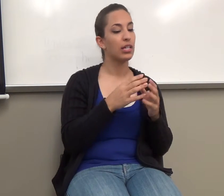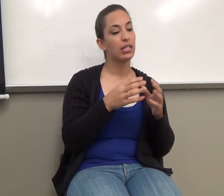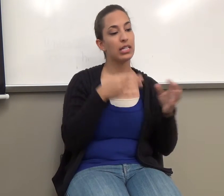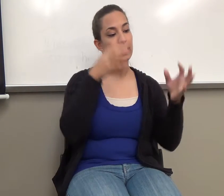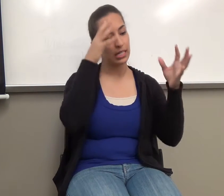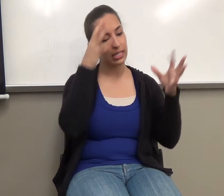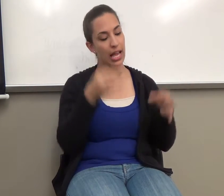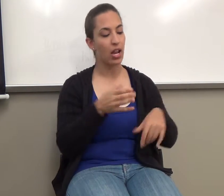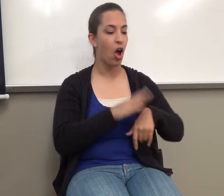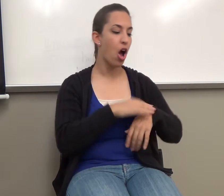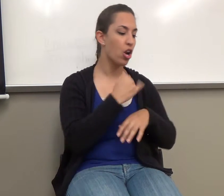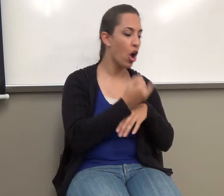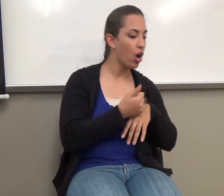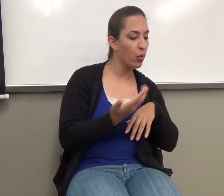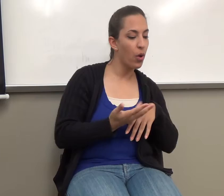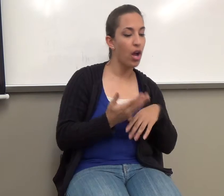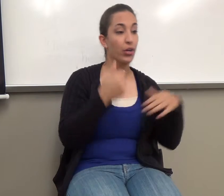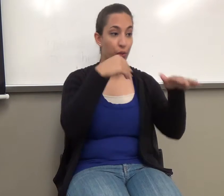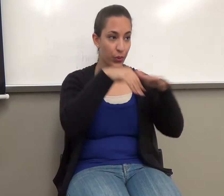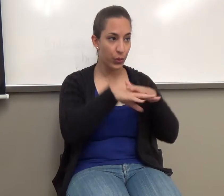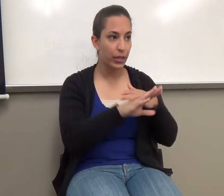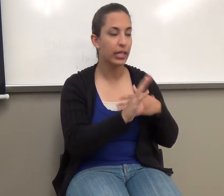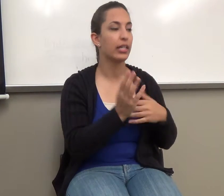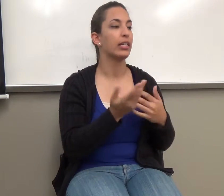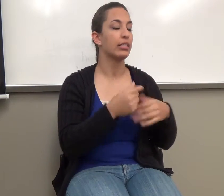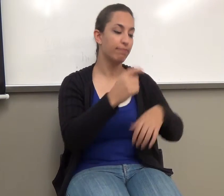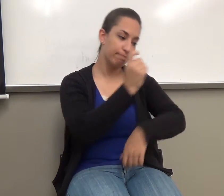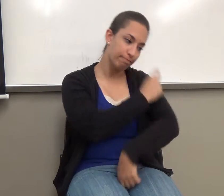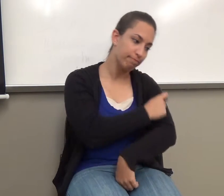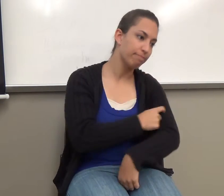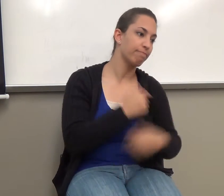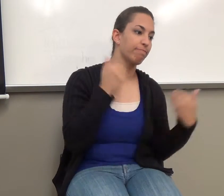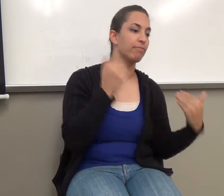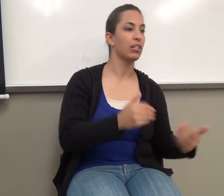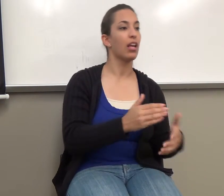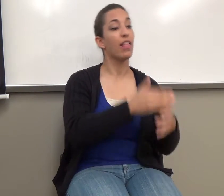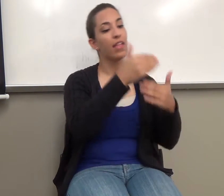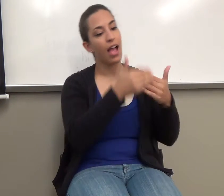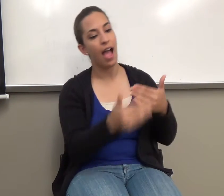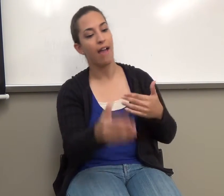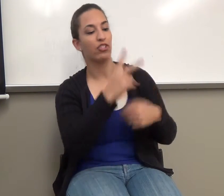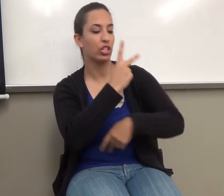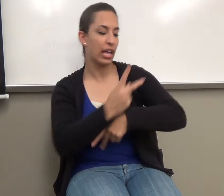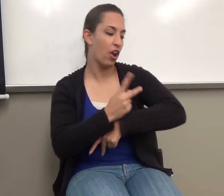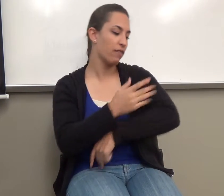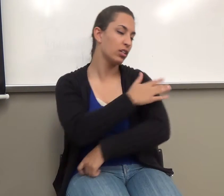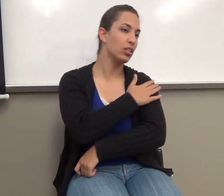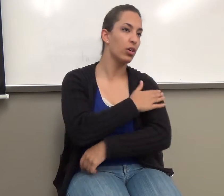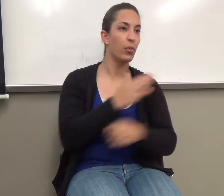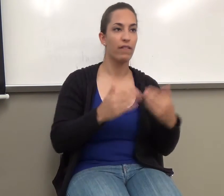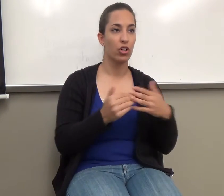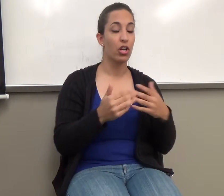and then what you have to do afterwards, the thesis kind of changes from many young people do this